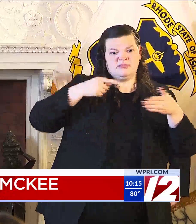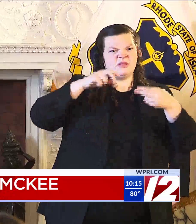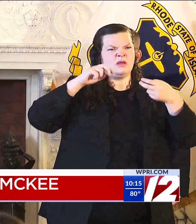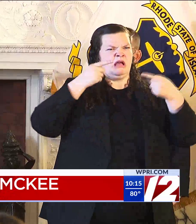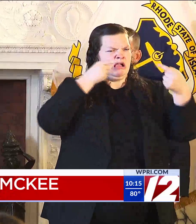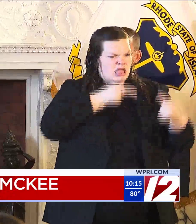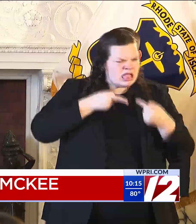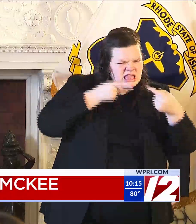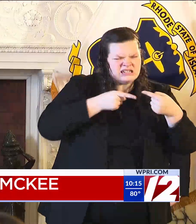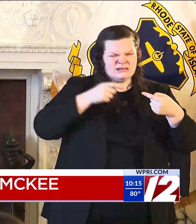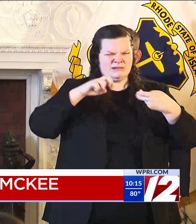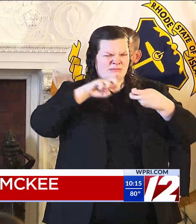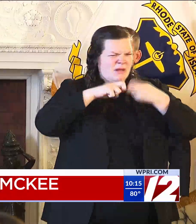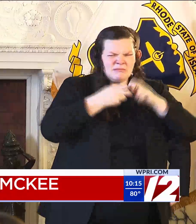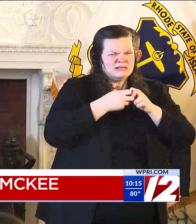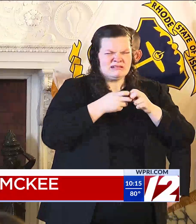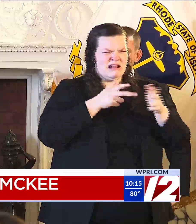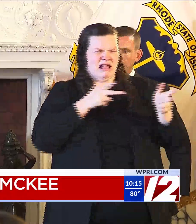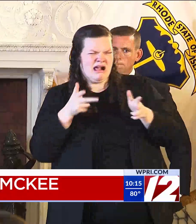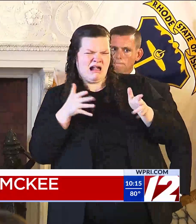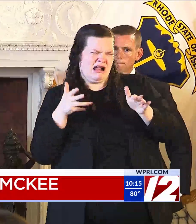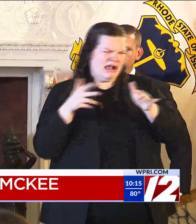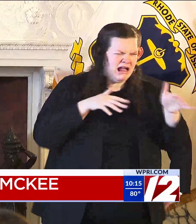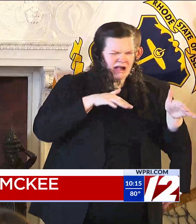closed the westbound bridge.